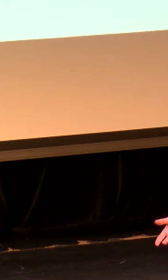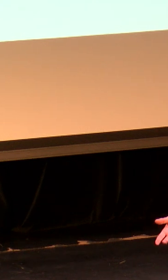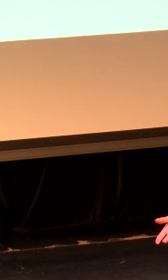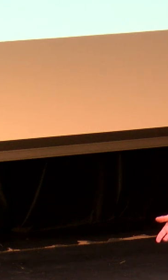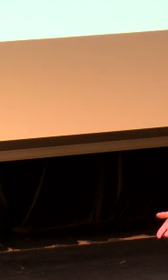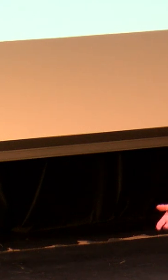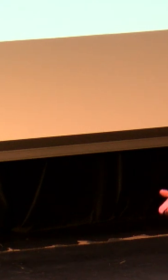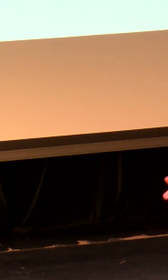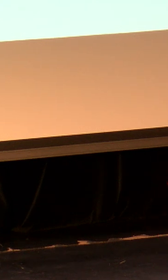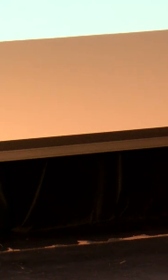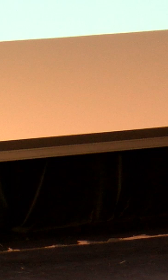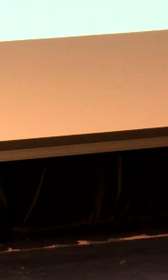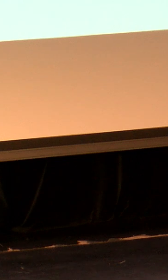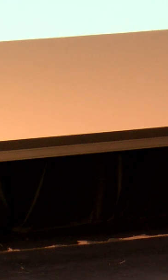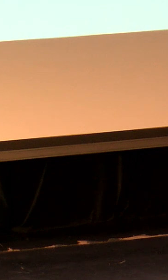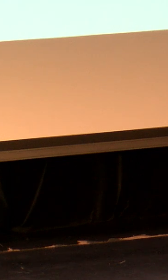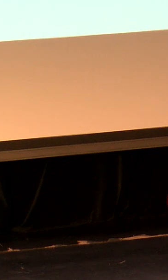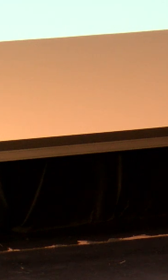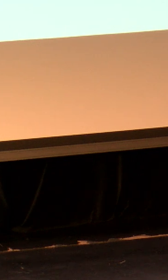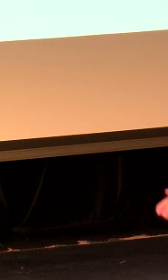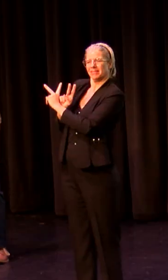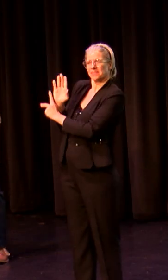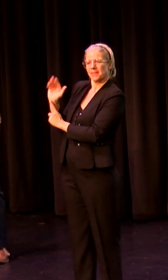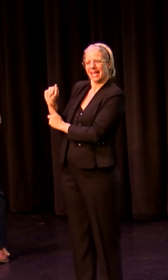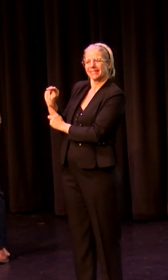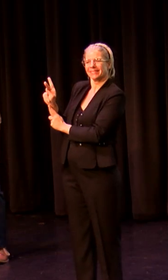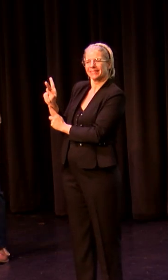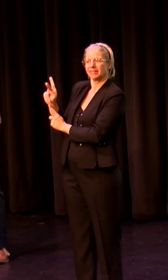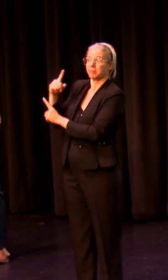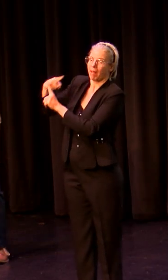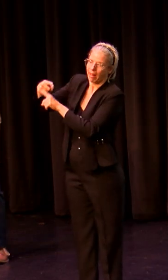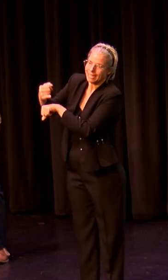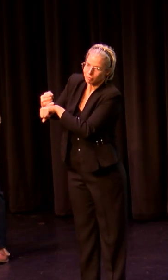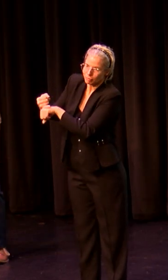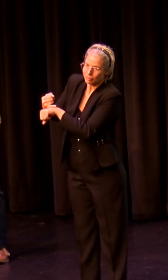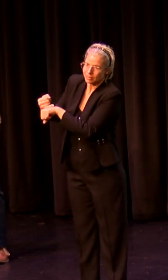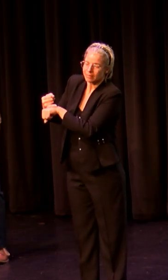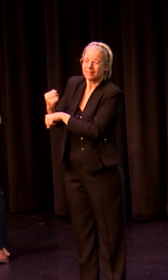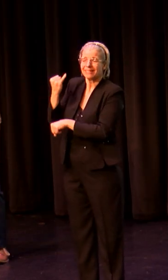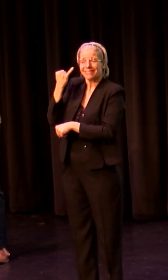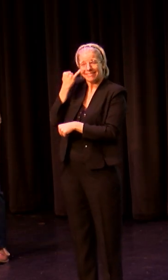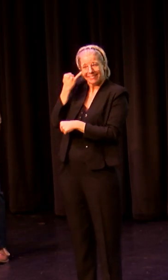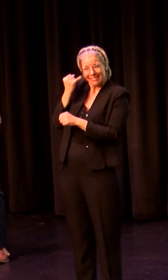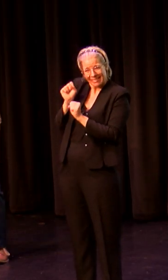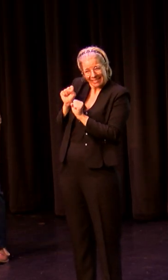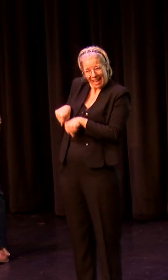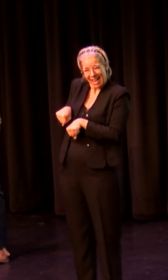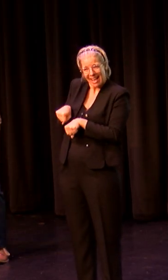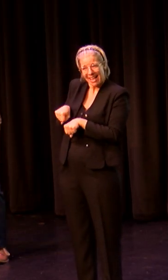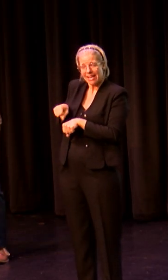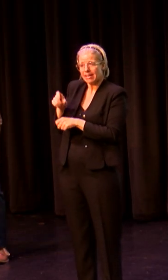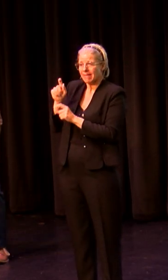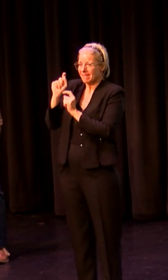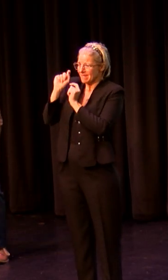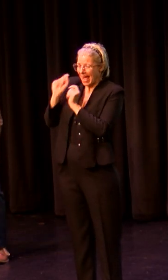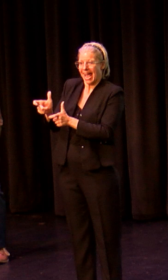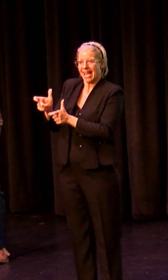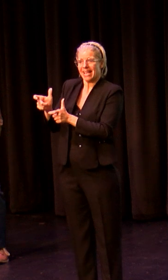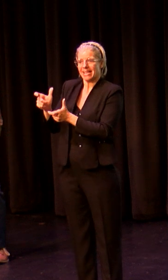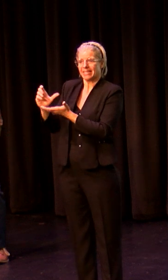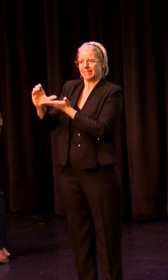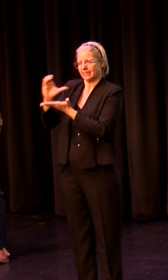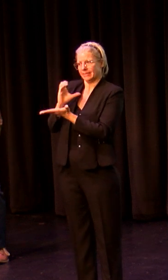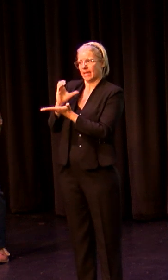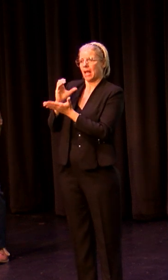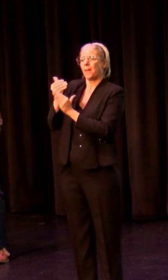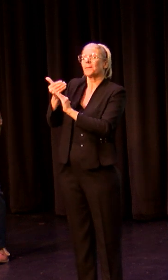interest. If we have ways of providing the money on the front end before they have to borrow it, we get more